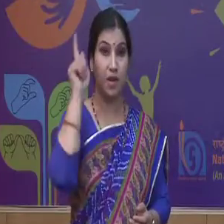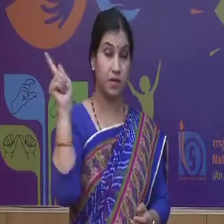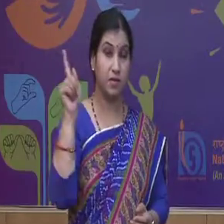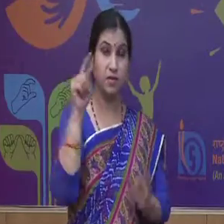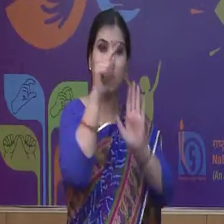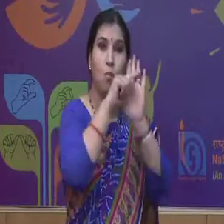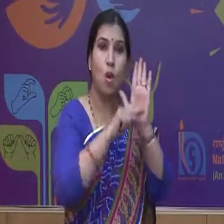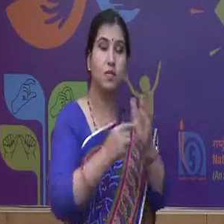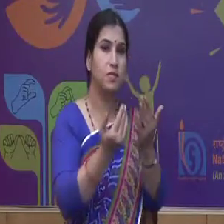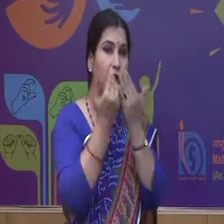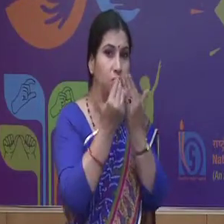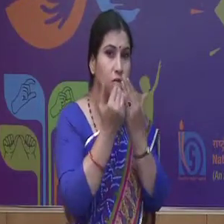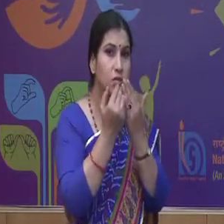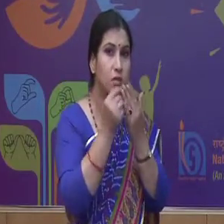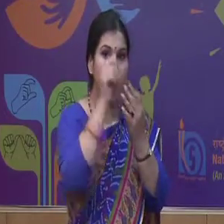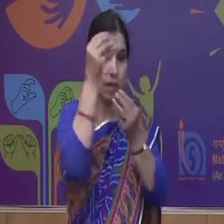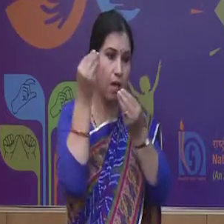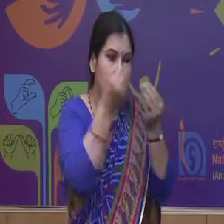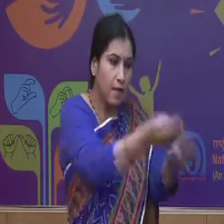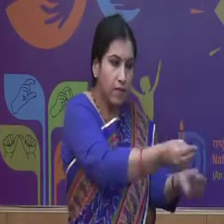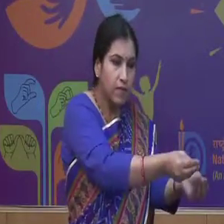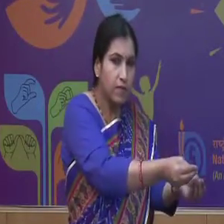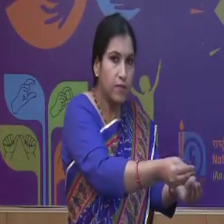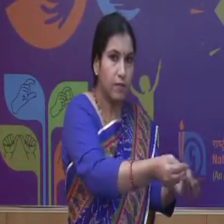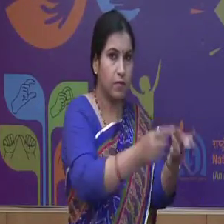about British education policy in India.